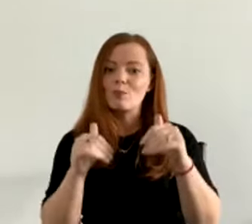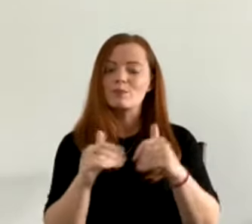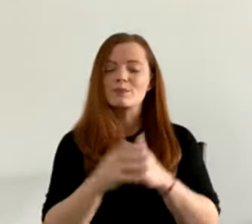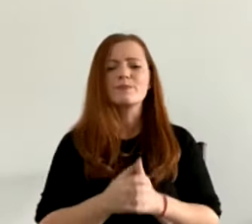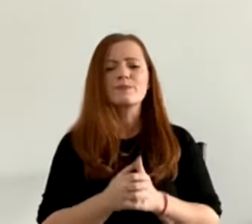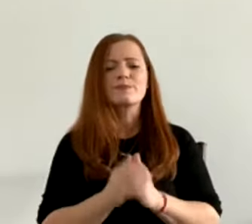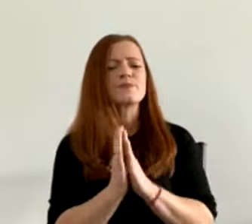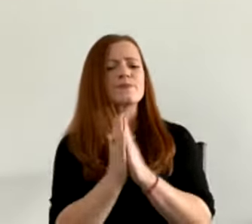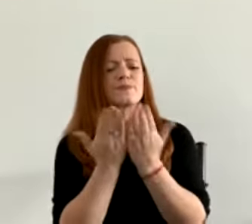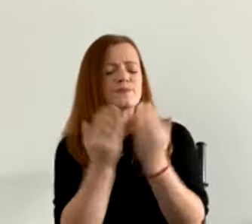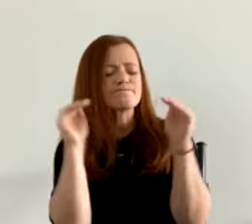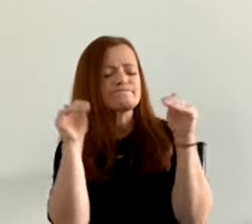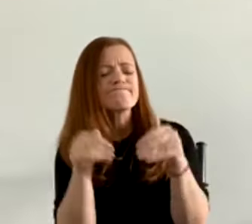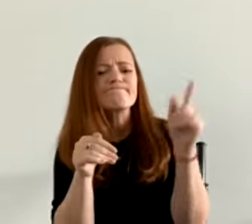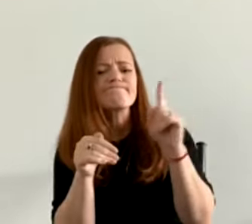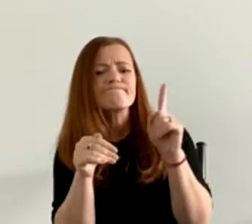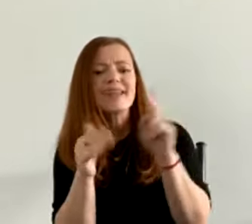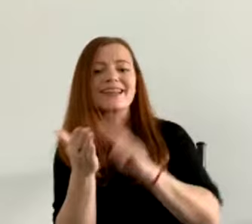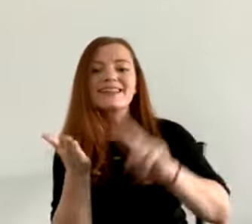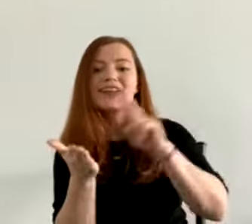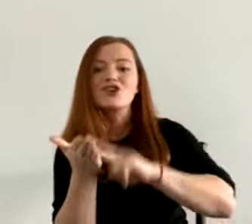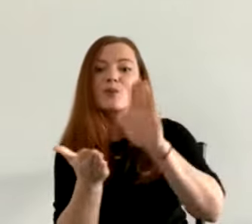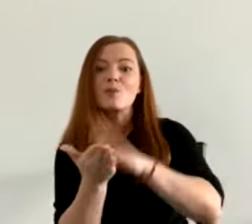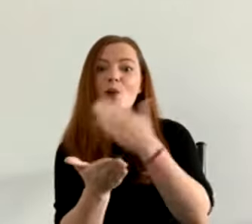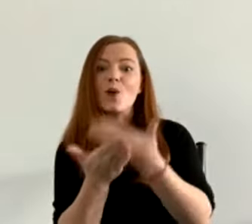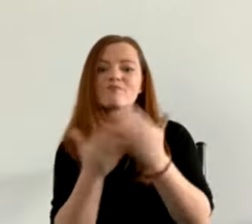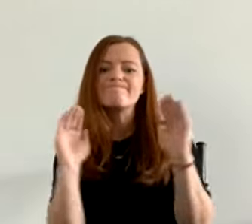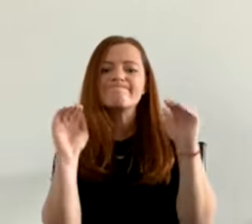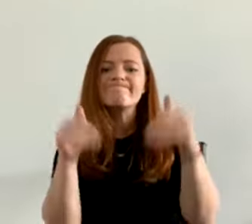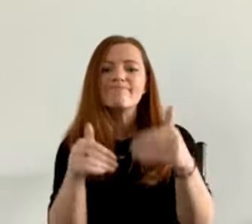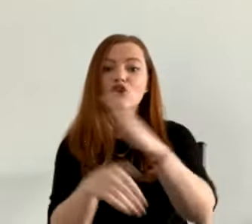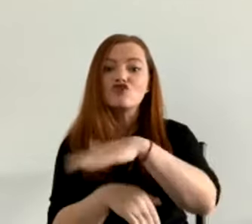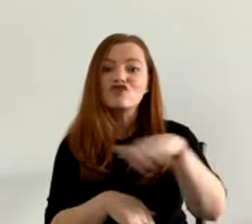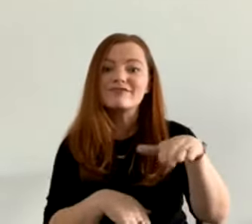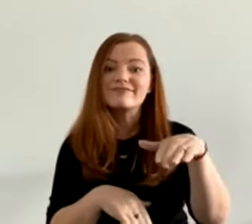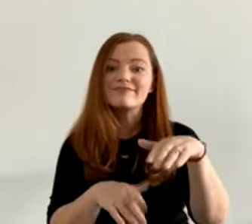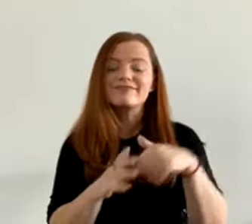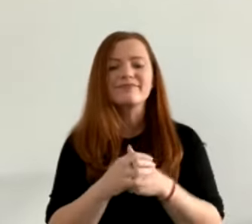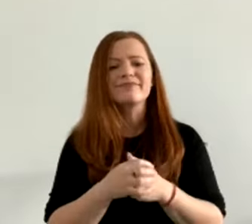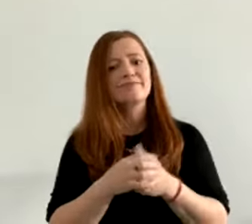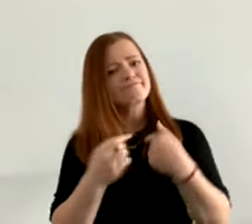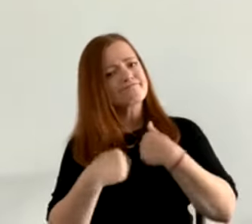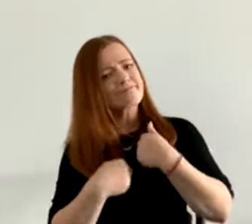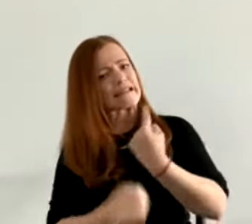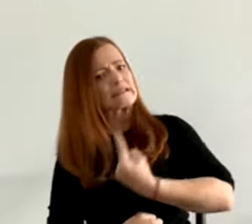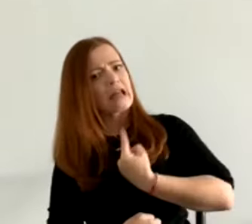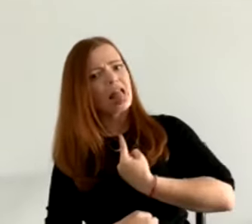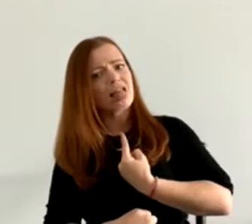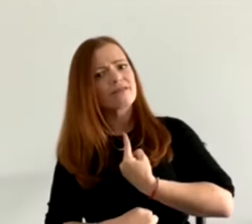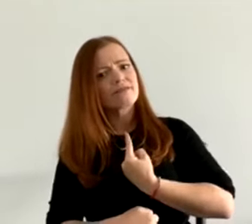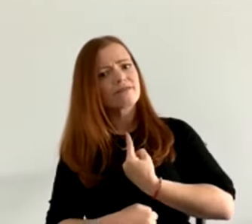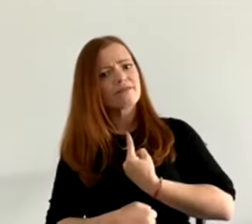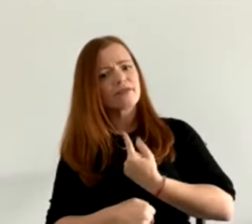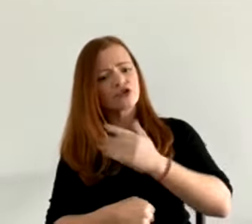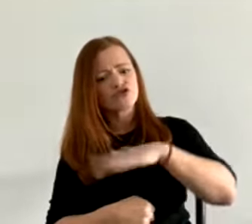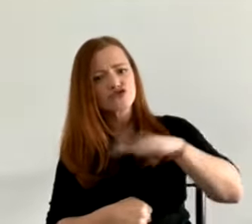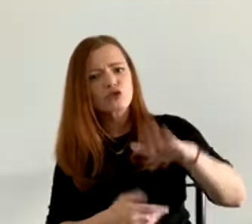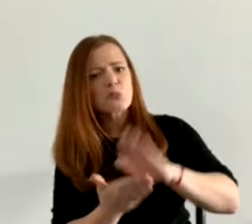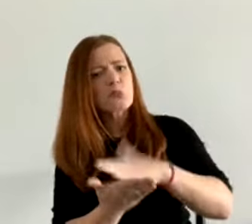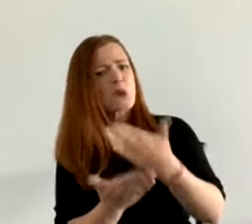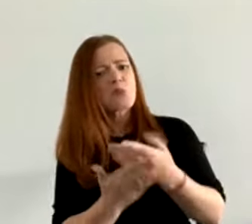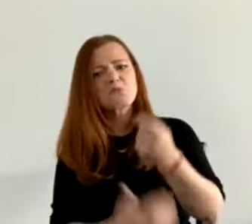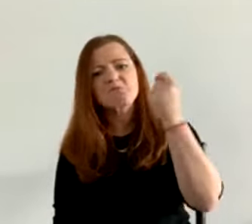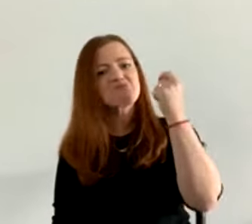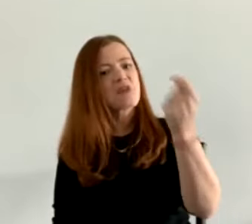nature poems for children. And I haven't written many poems for children. And so when I set about this one,